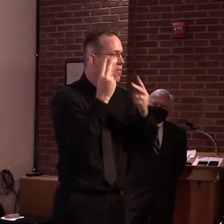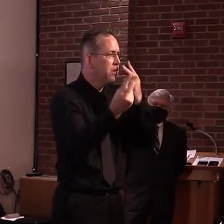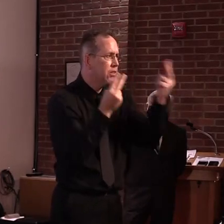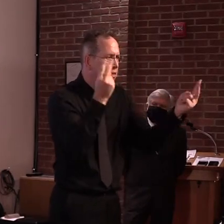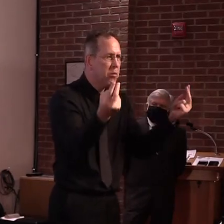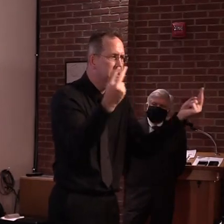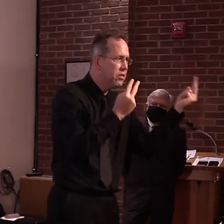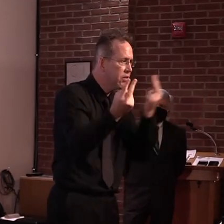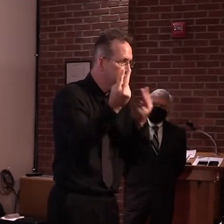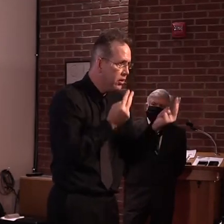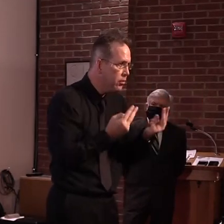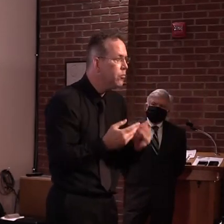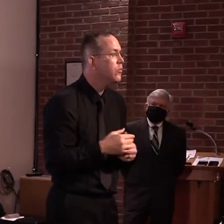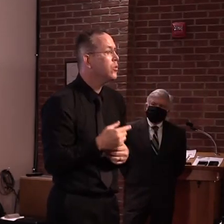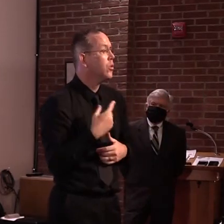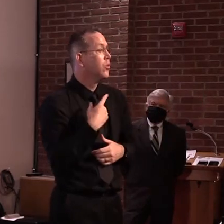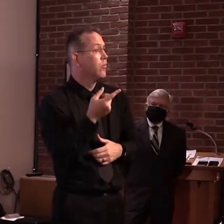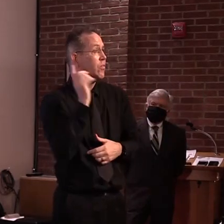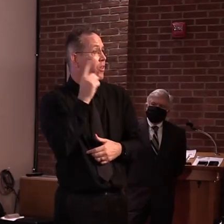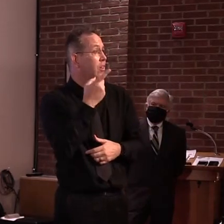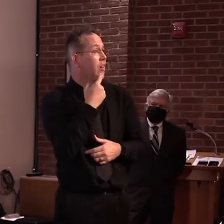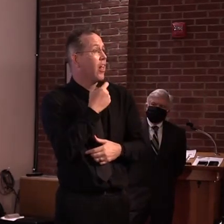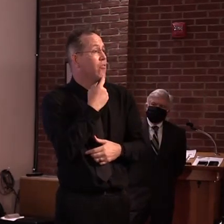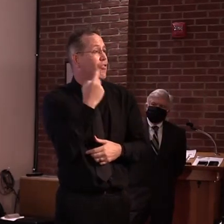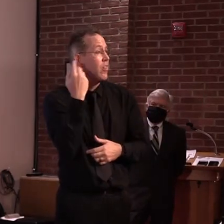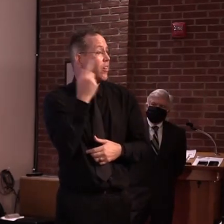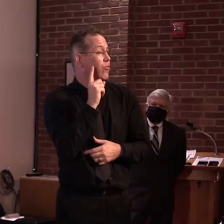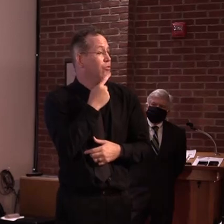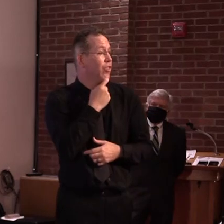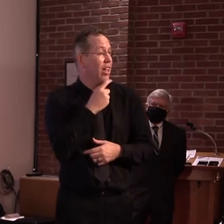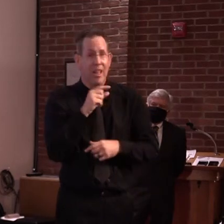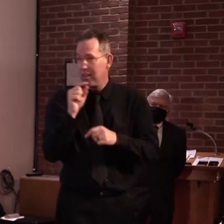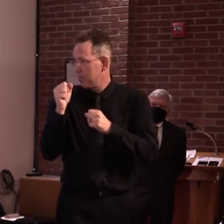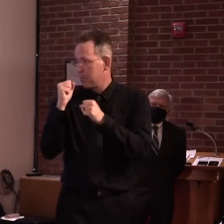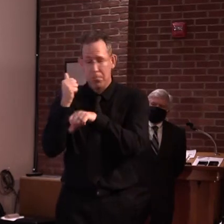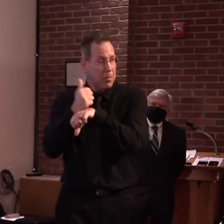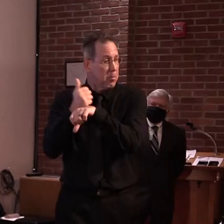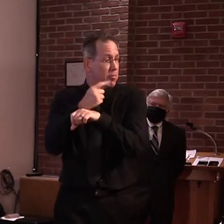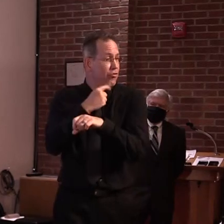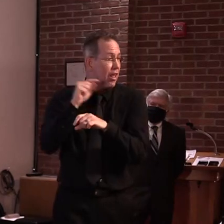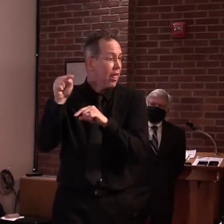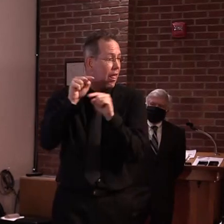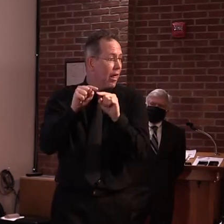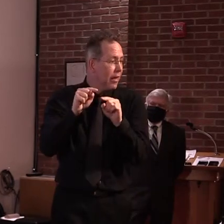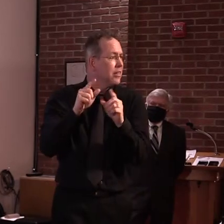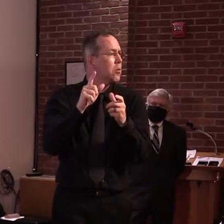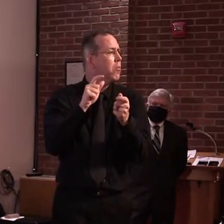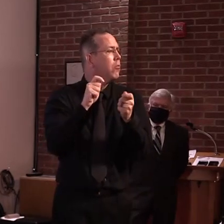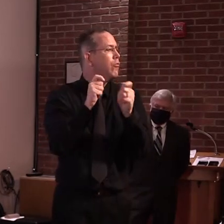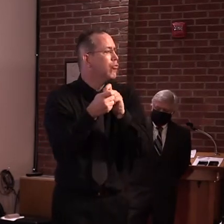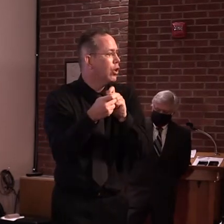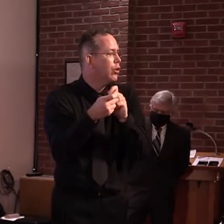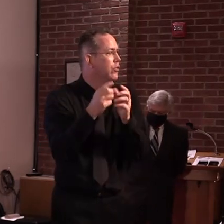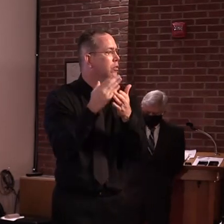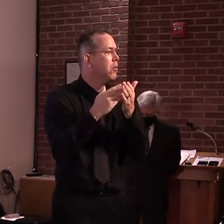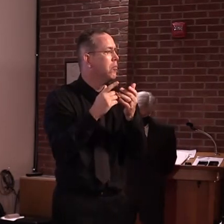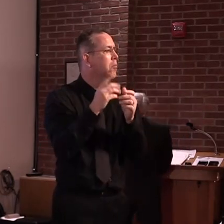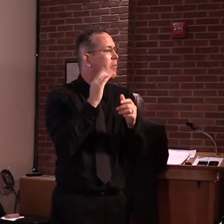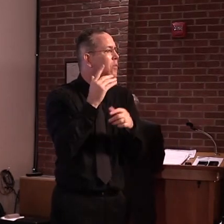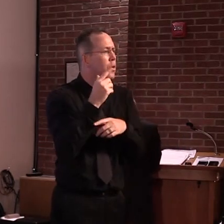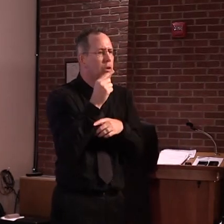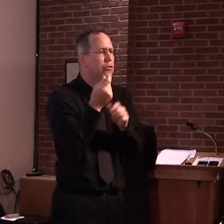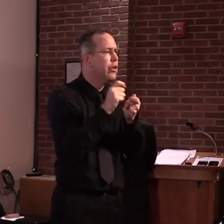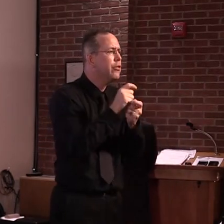past week, but we did see 3 counties move from green to yellow. But again, on a net basis, we saw an additional 1 million